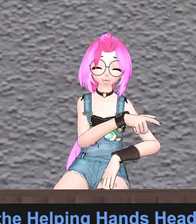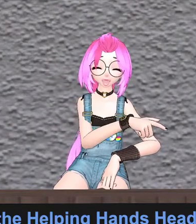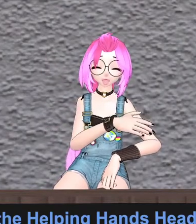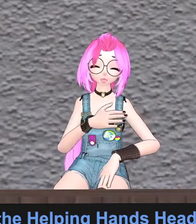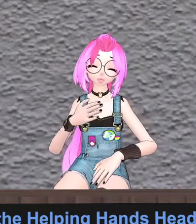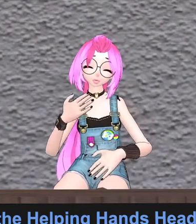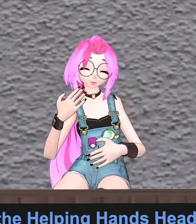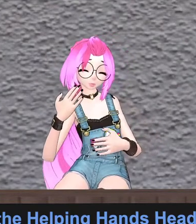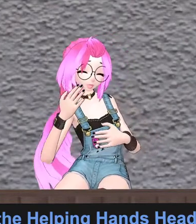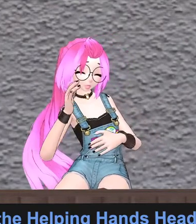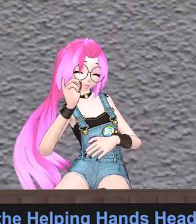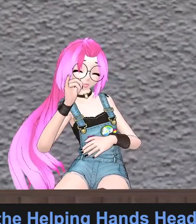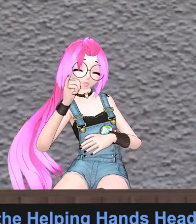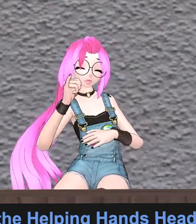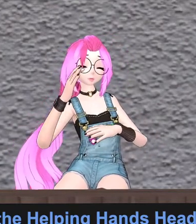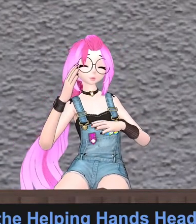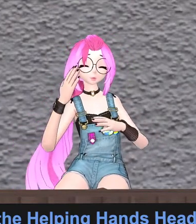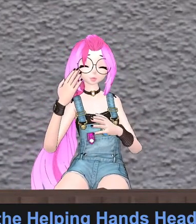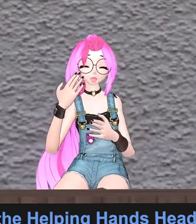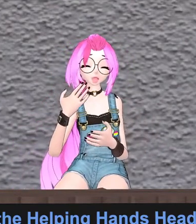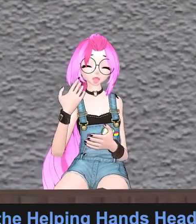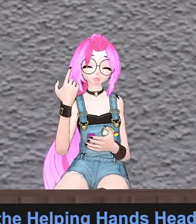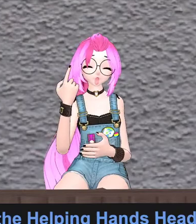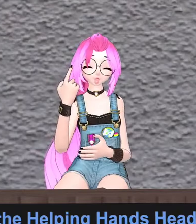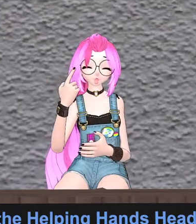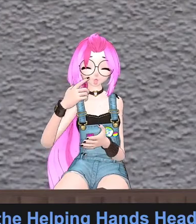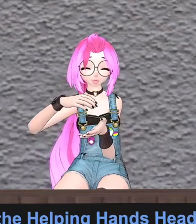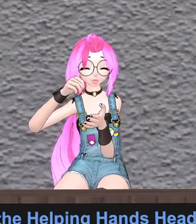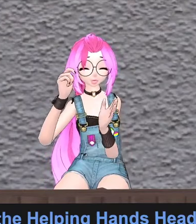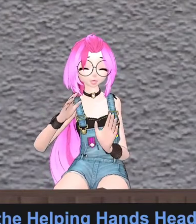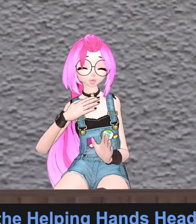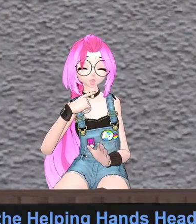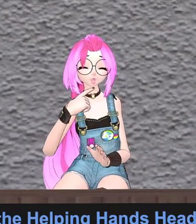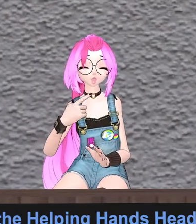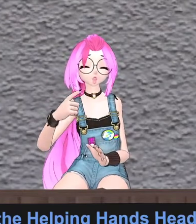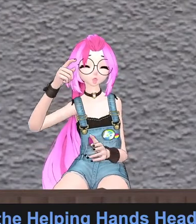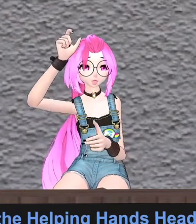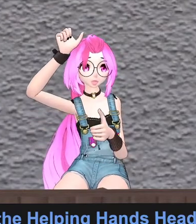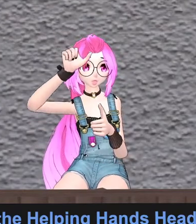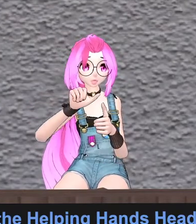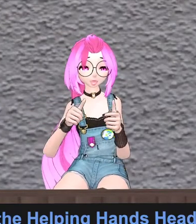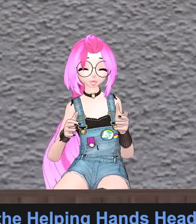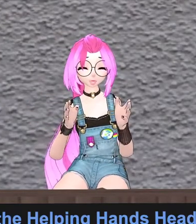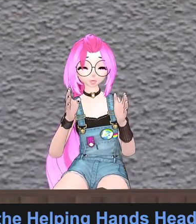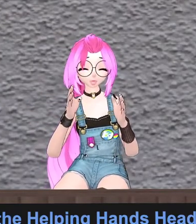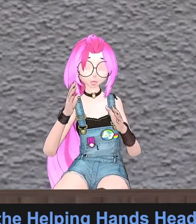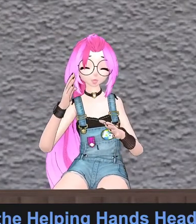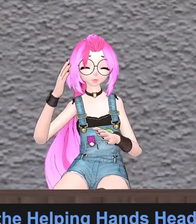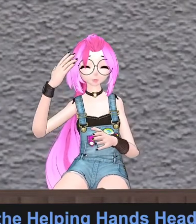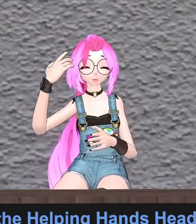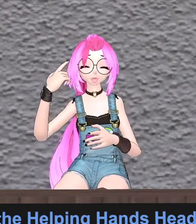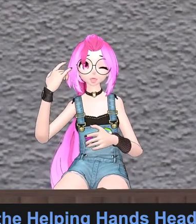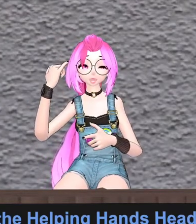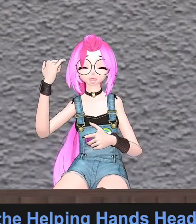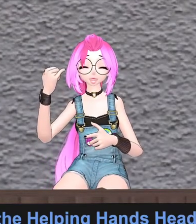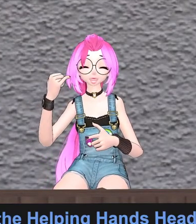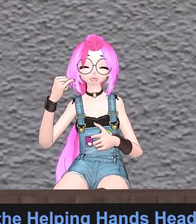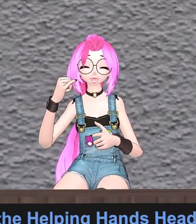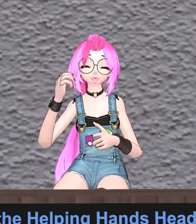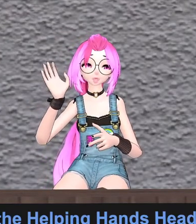your face. It's a little silly, but one of my students told me the way that they remember is they imagine